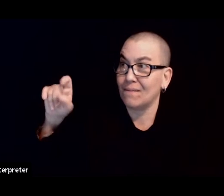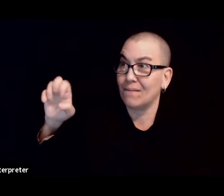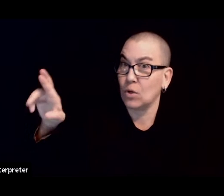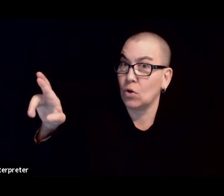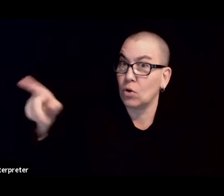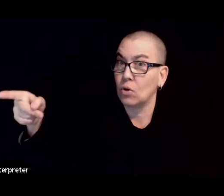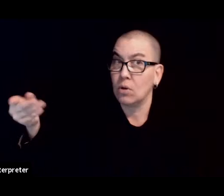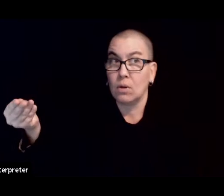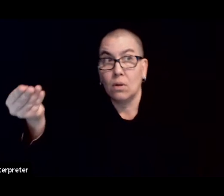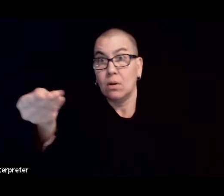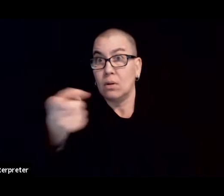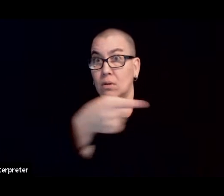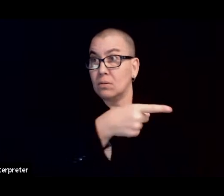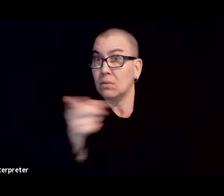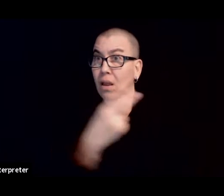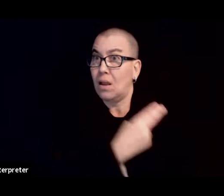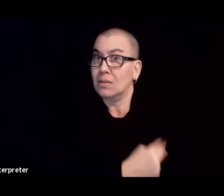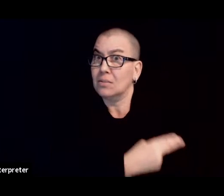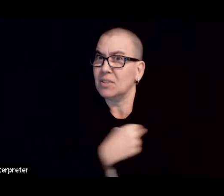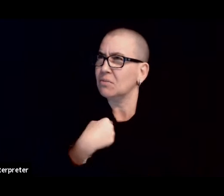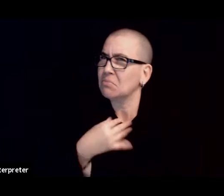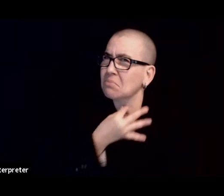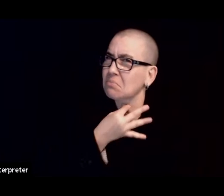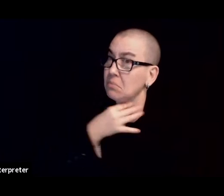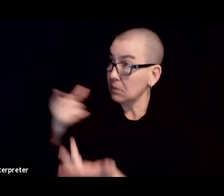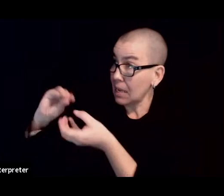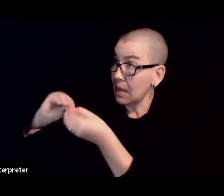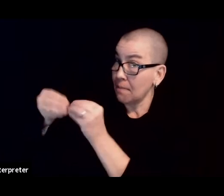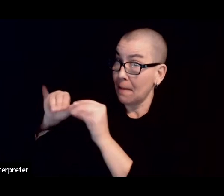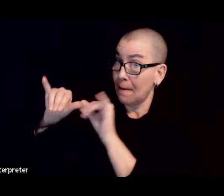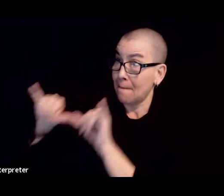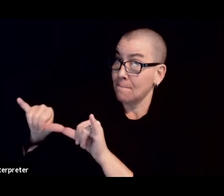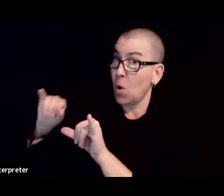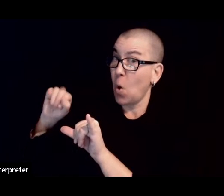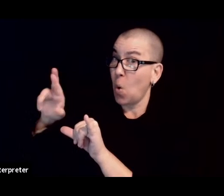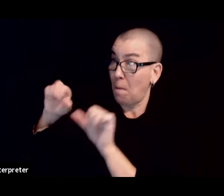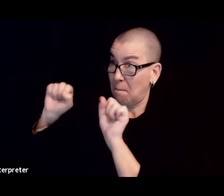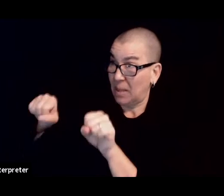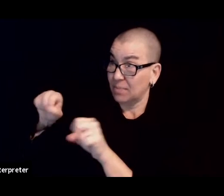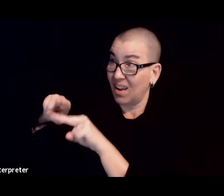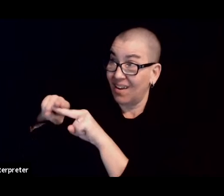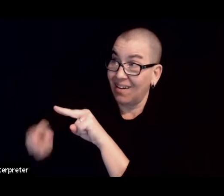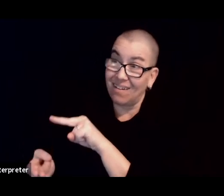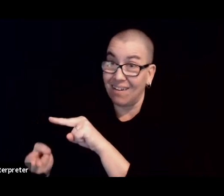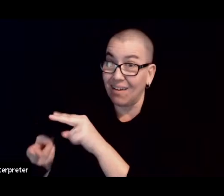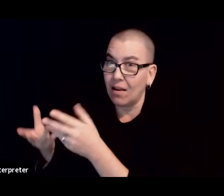number changed, or is it just a question of when we're getting them?